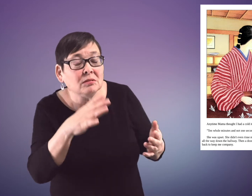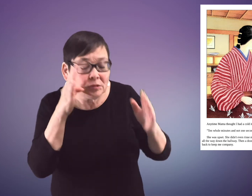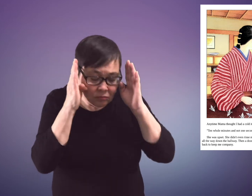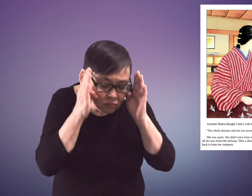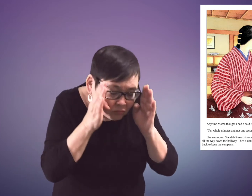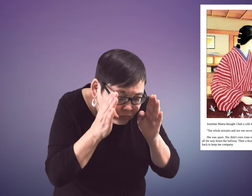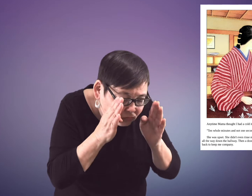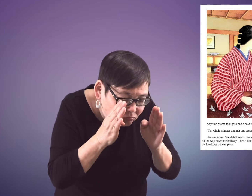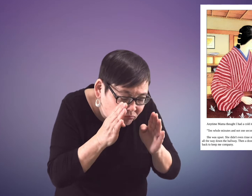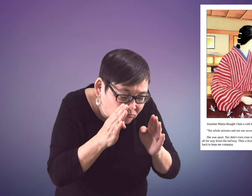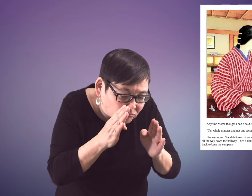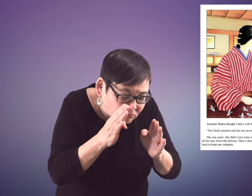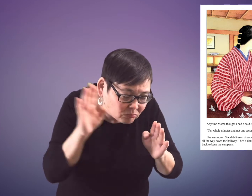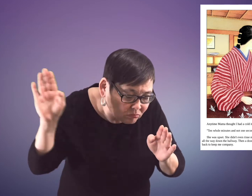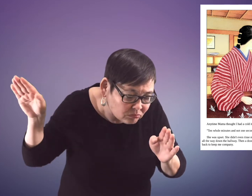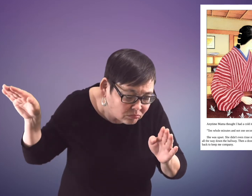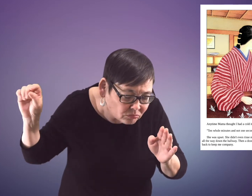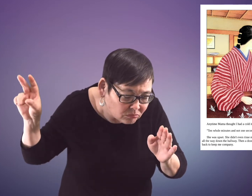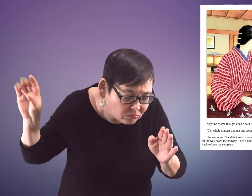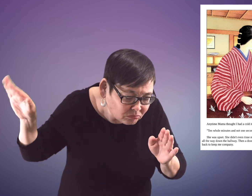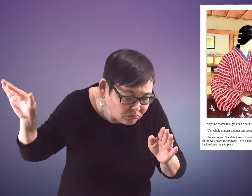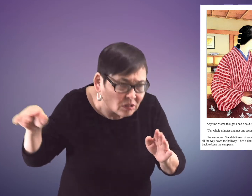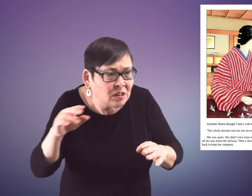She just nodded, barely looking at me.